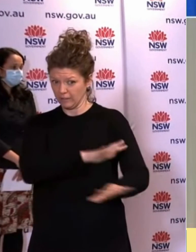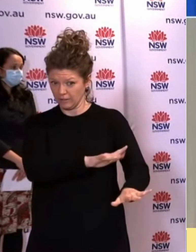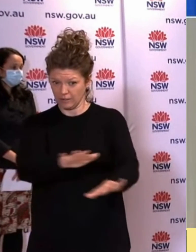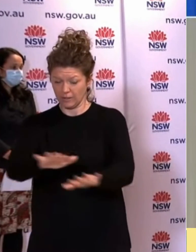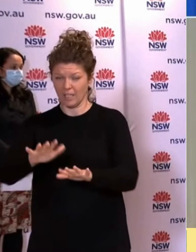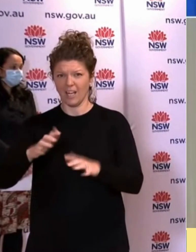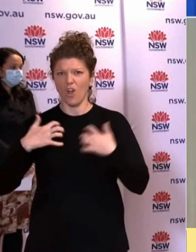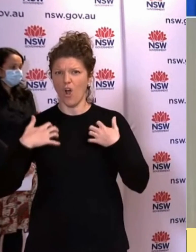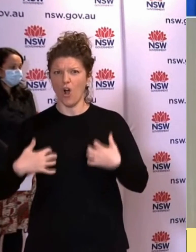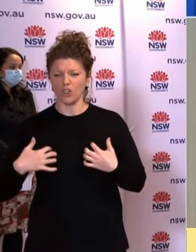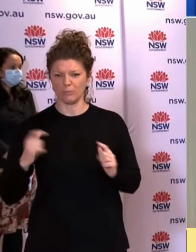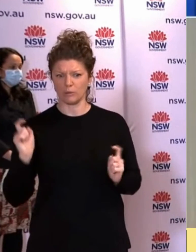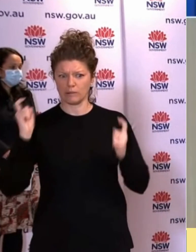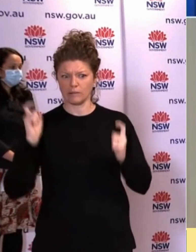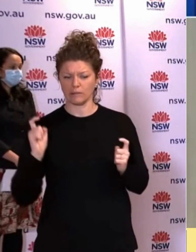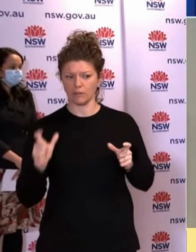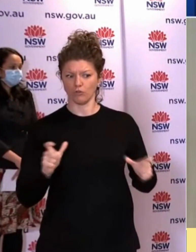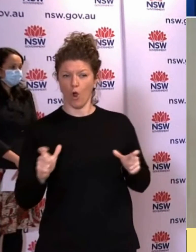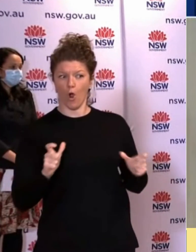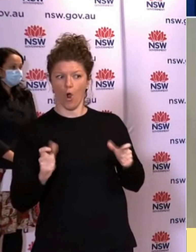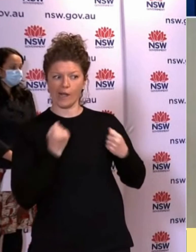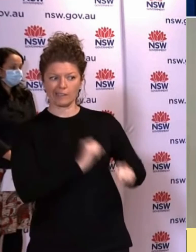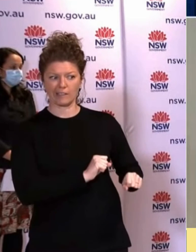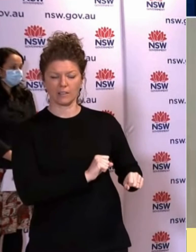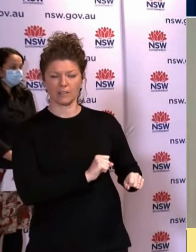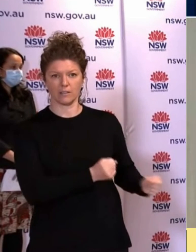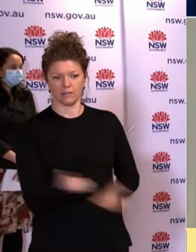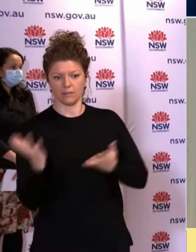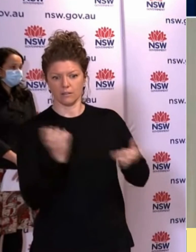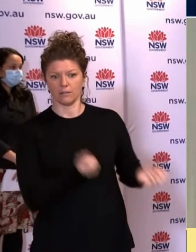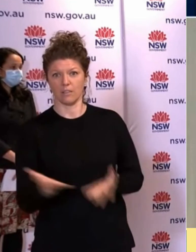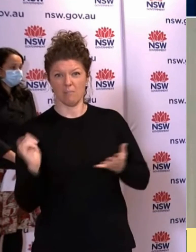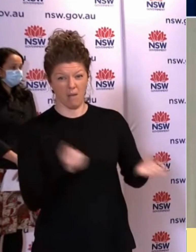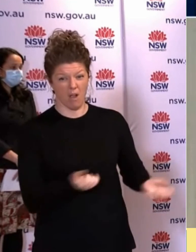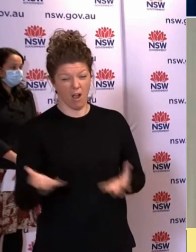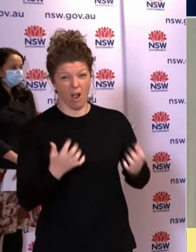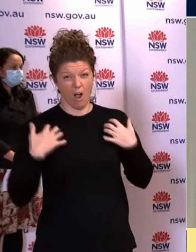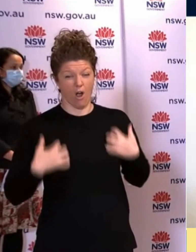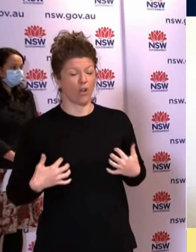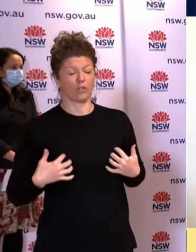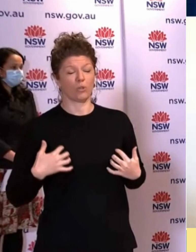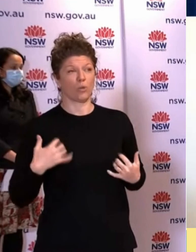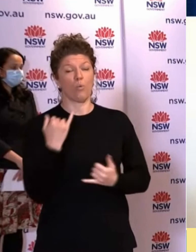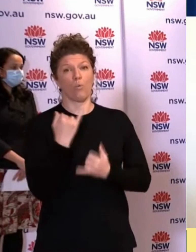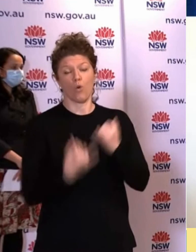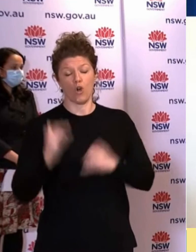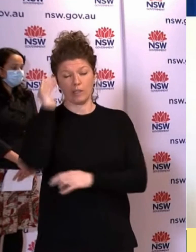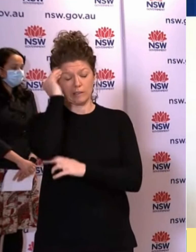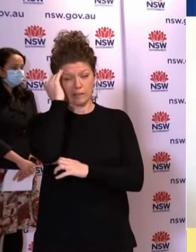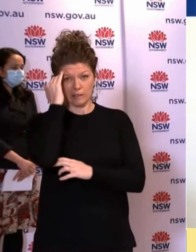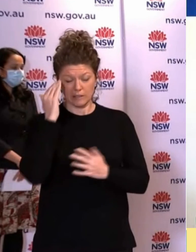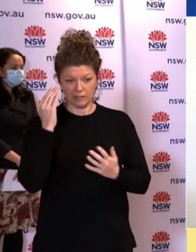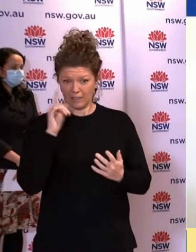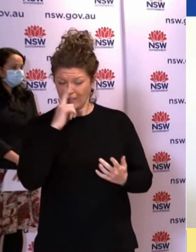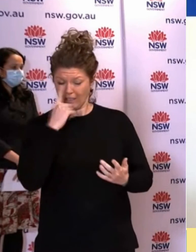the community need to know that numbers are going to start overwhelming the hospitals, or are they already being overwhelmed? No, we're nowhere near that. So as I